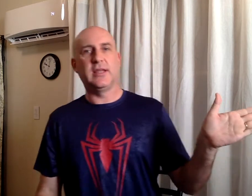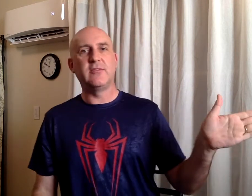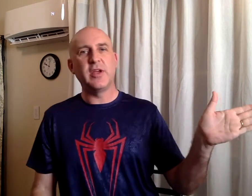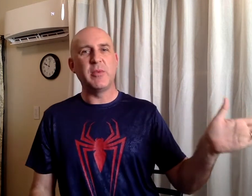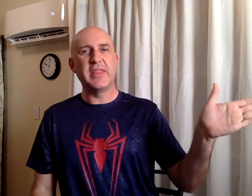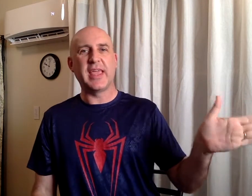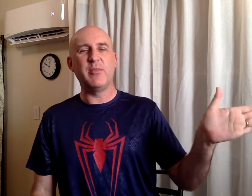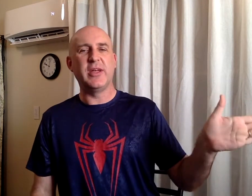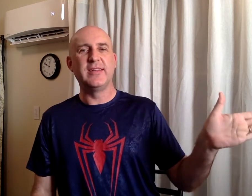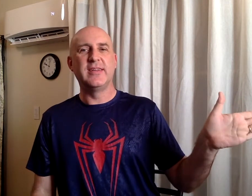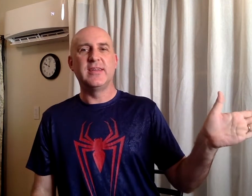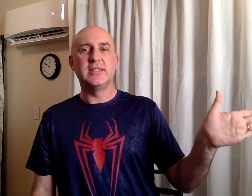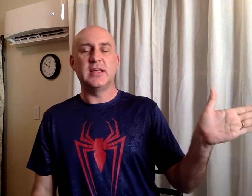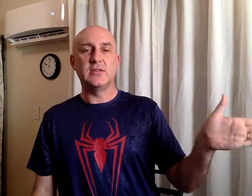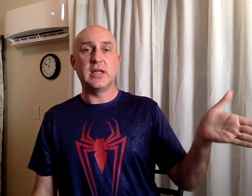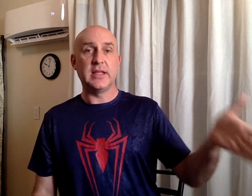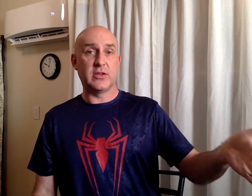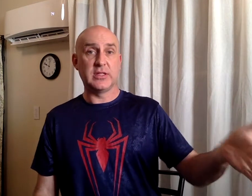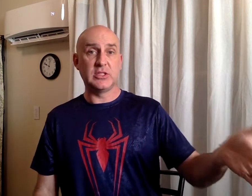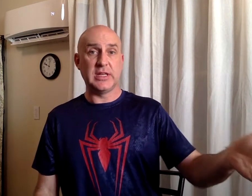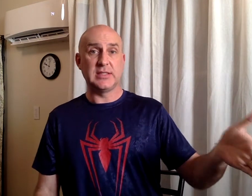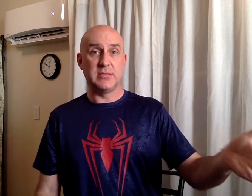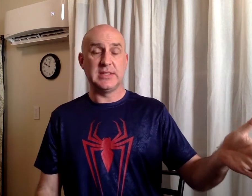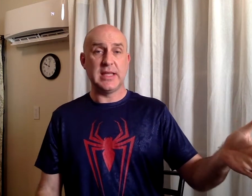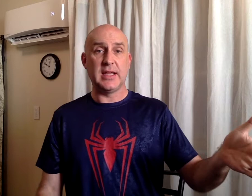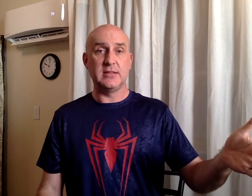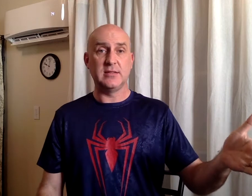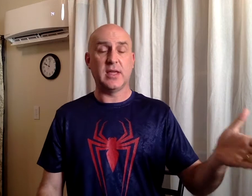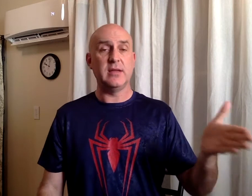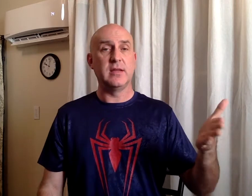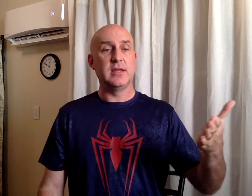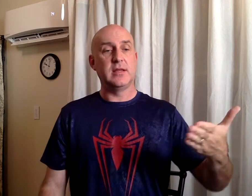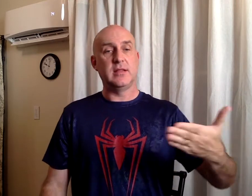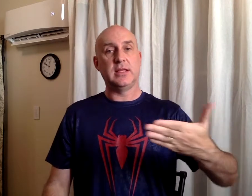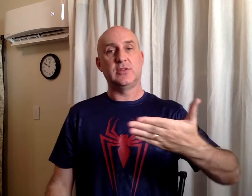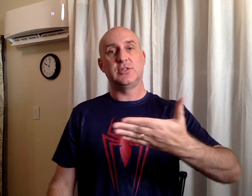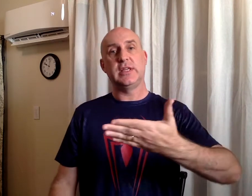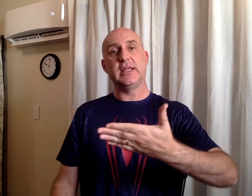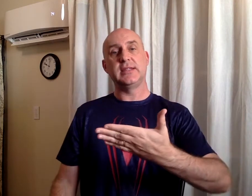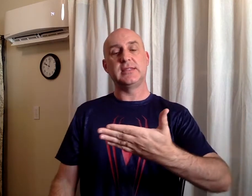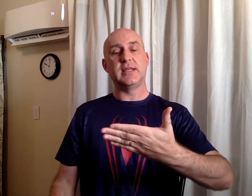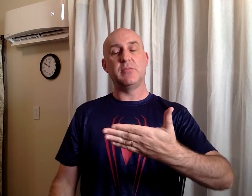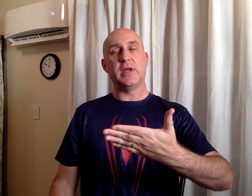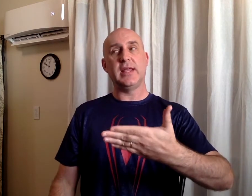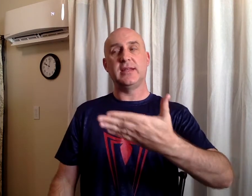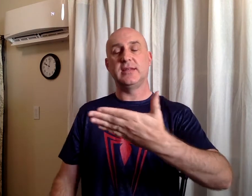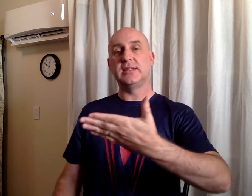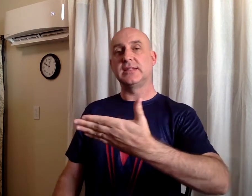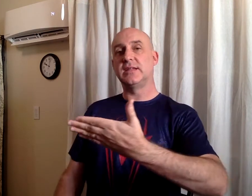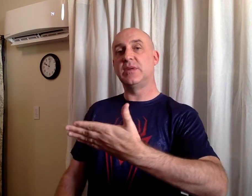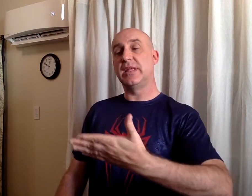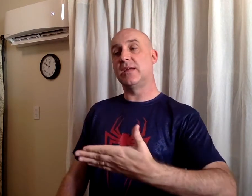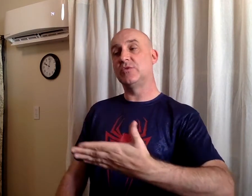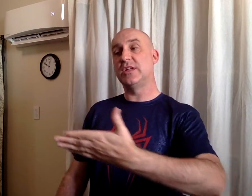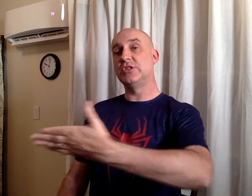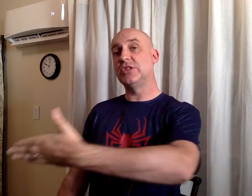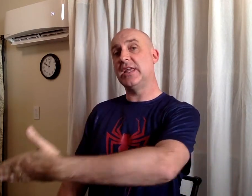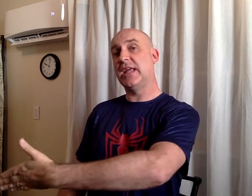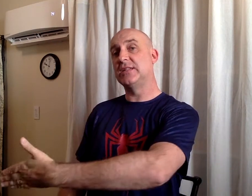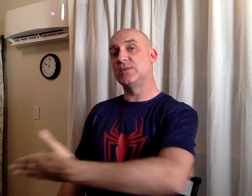in frame on the camera. This hand goes out like you're going to shake somebody's hand, okay? Like you're shaking, since I'm right-handed, it's going to be like I'm trying to shake hands with